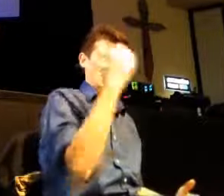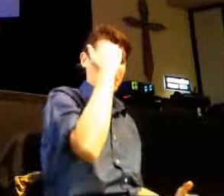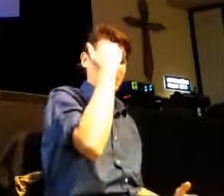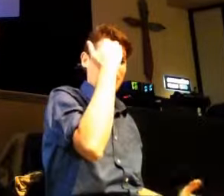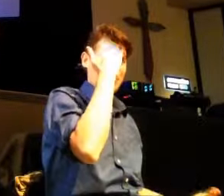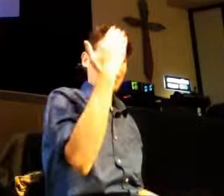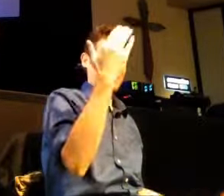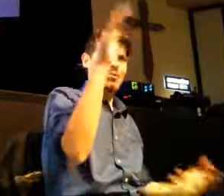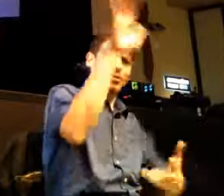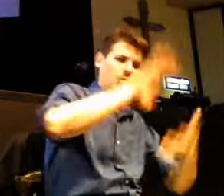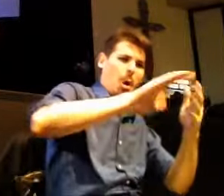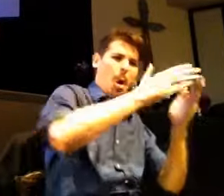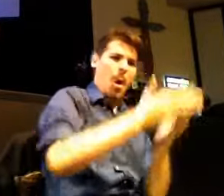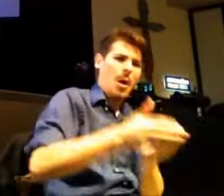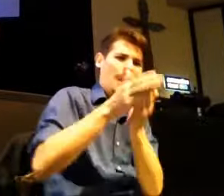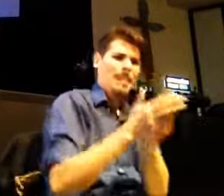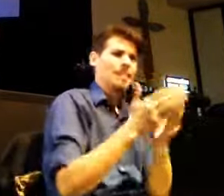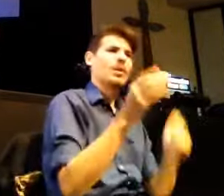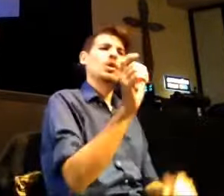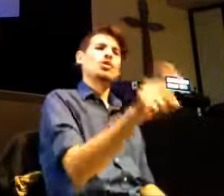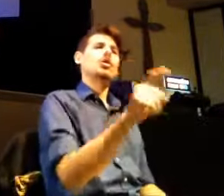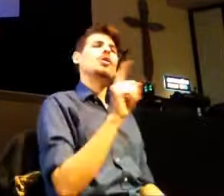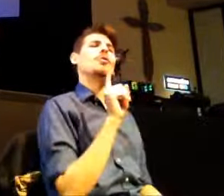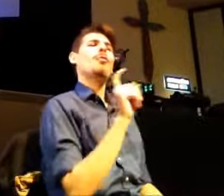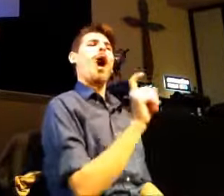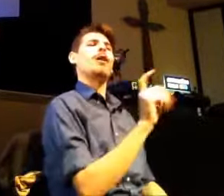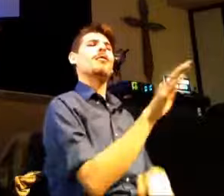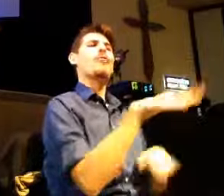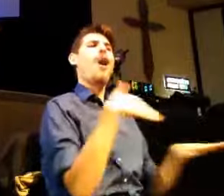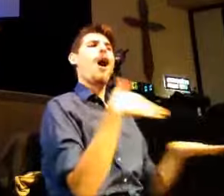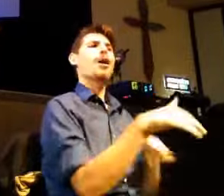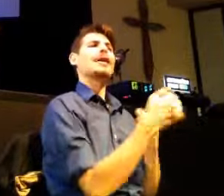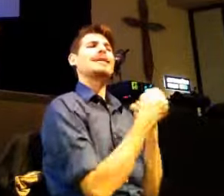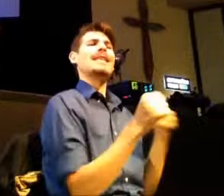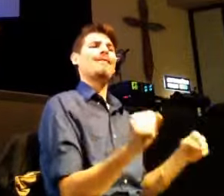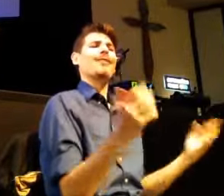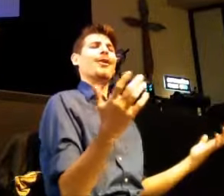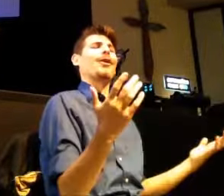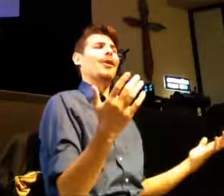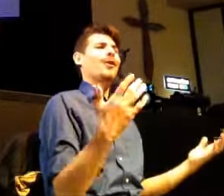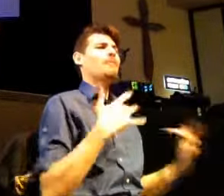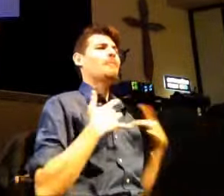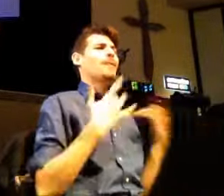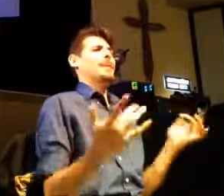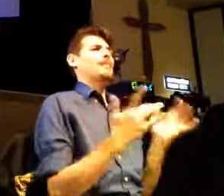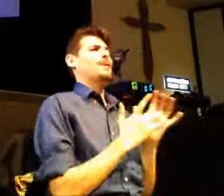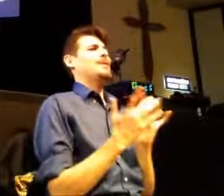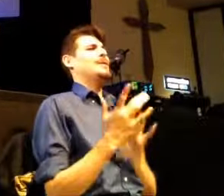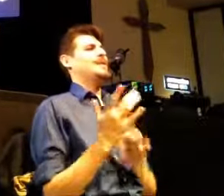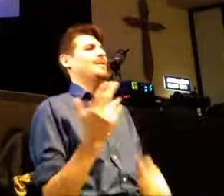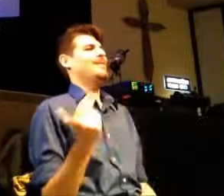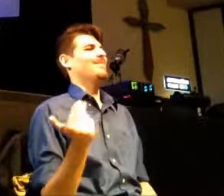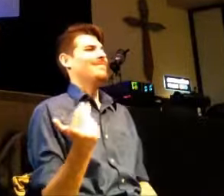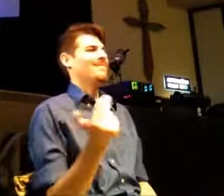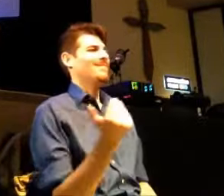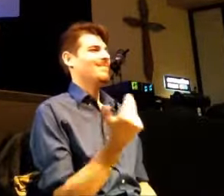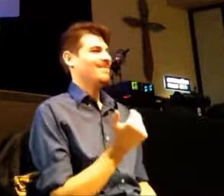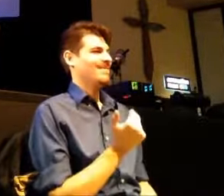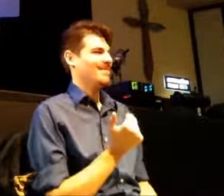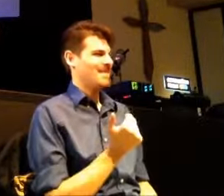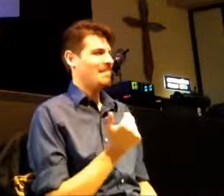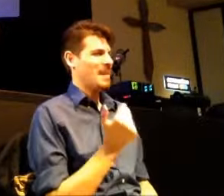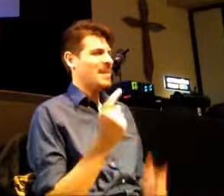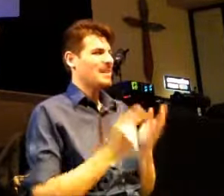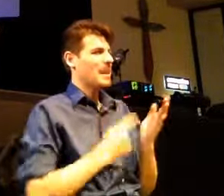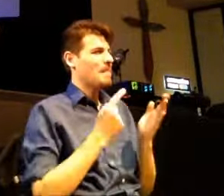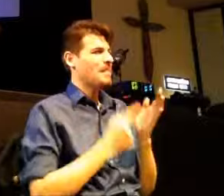lake tonight or something like that? There's a kind of intentionality with this. And you realize there are moments when Jesus is ministering